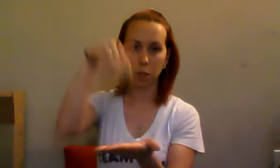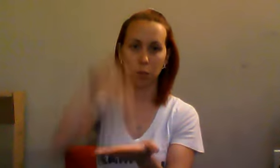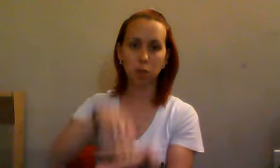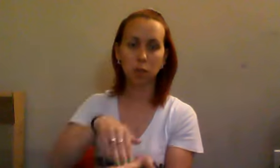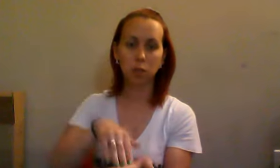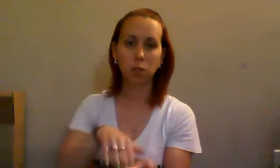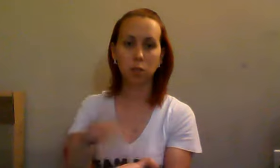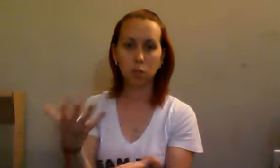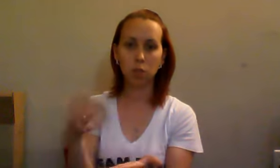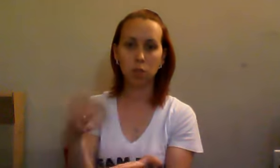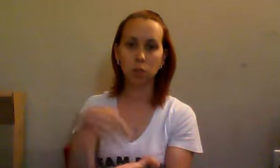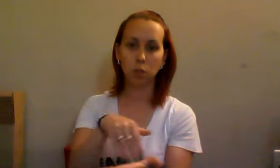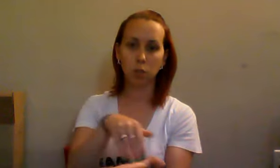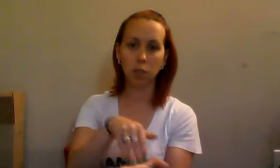because they're students who are learning.